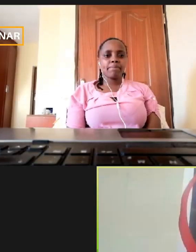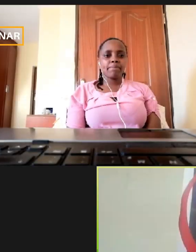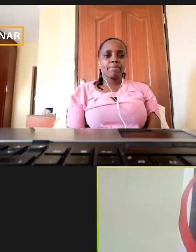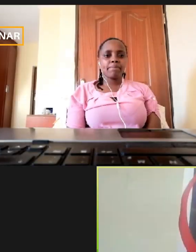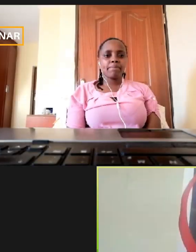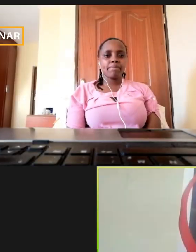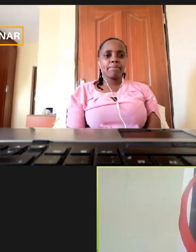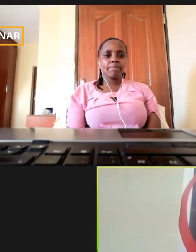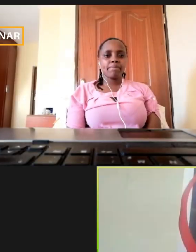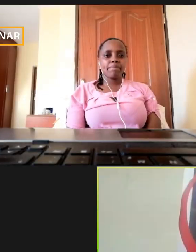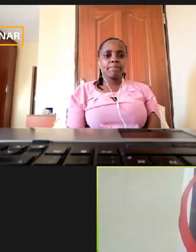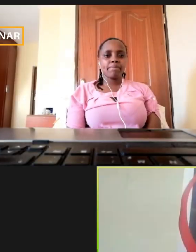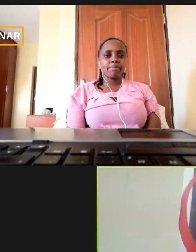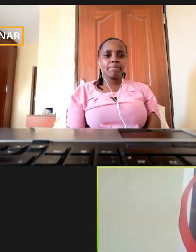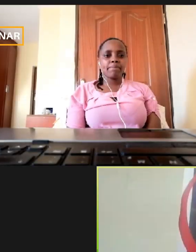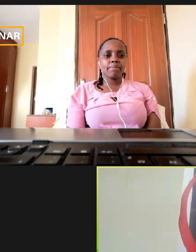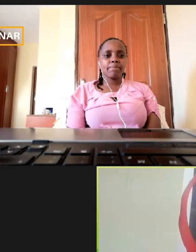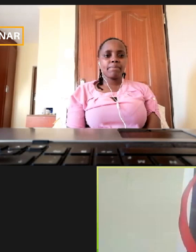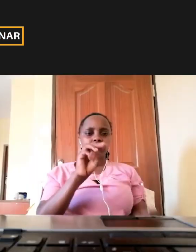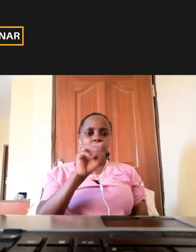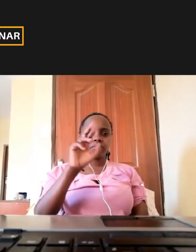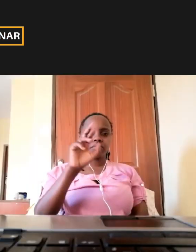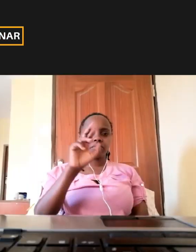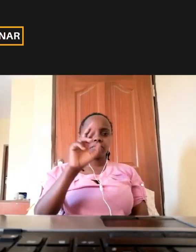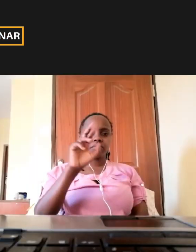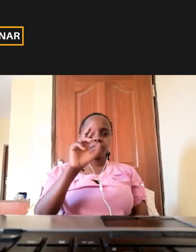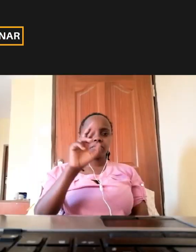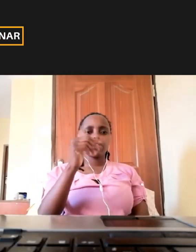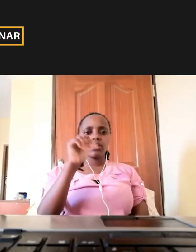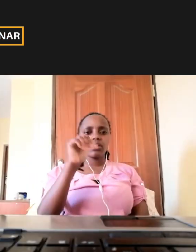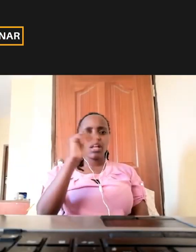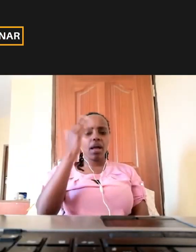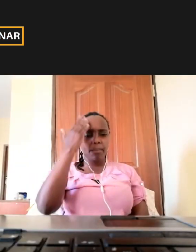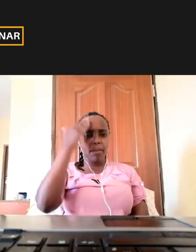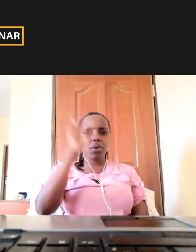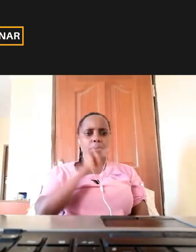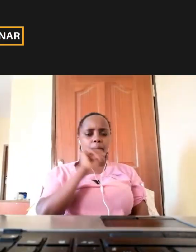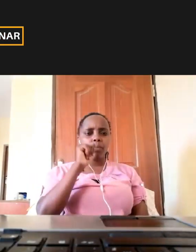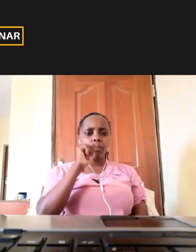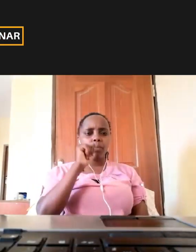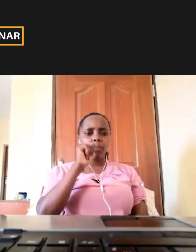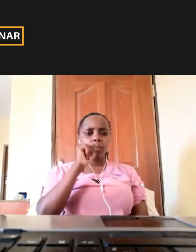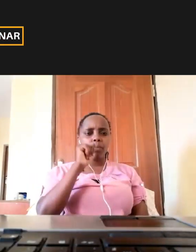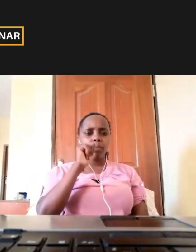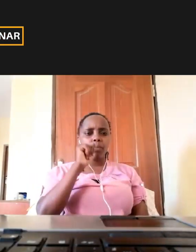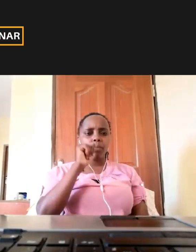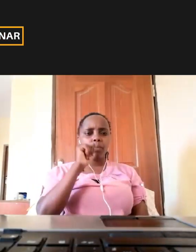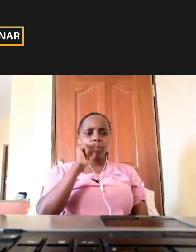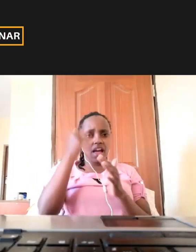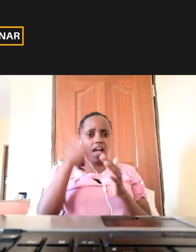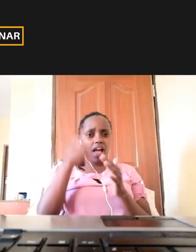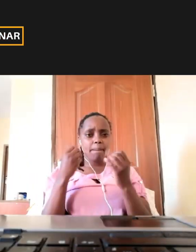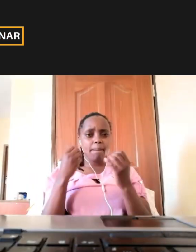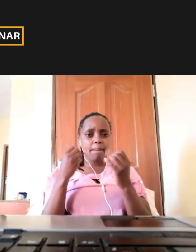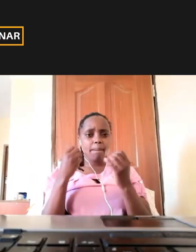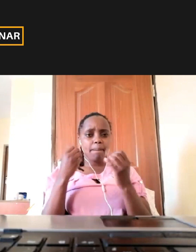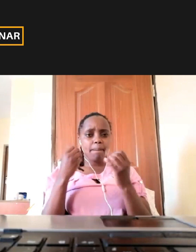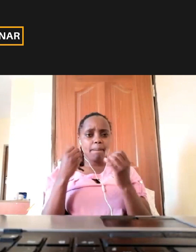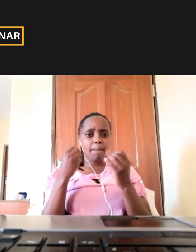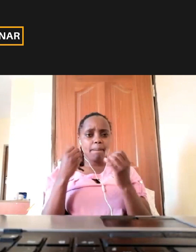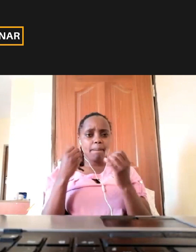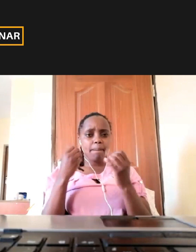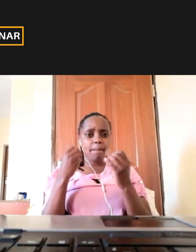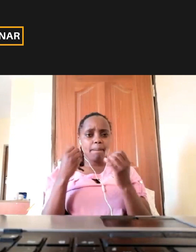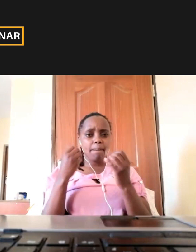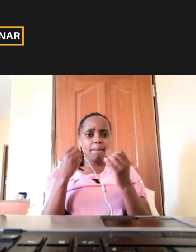Okay, thank you very much, Margaret. I'm sure we can all share and learn. There are quite a number of people on this call